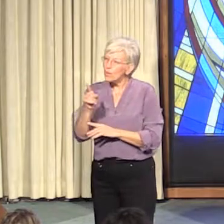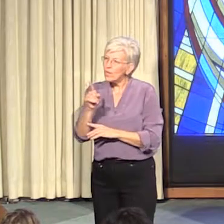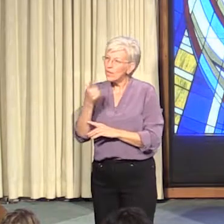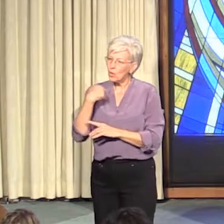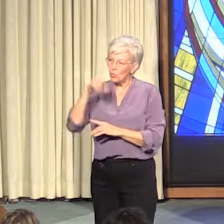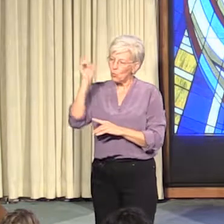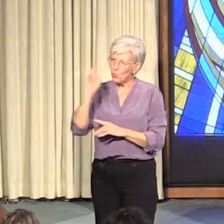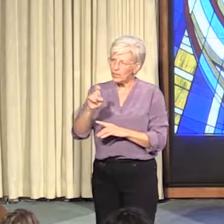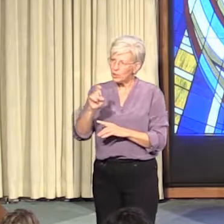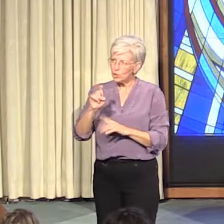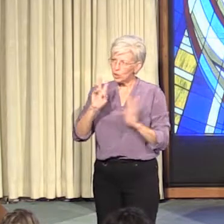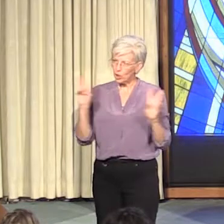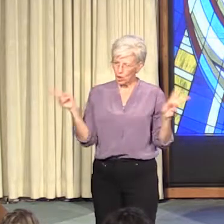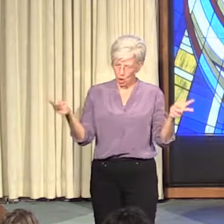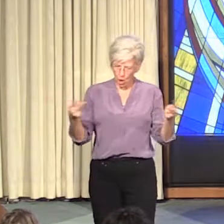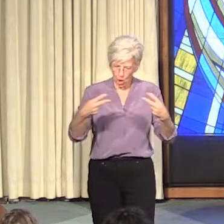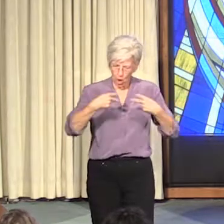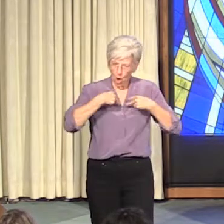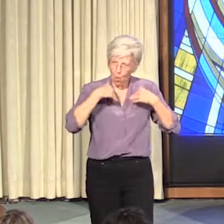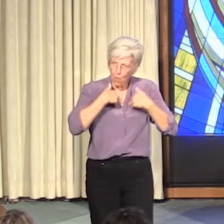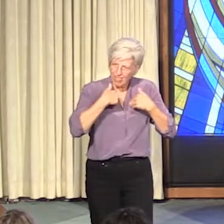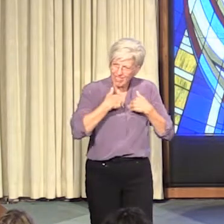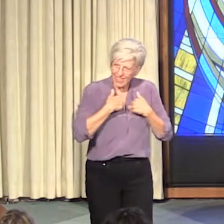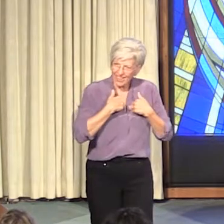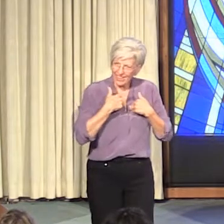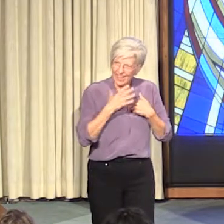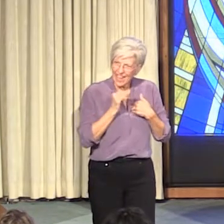us that they represent to us.